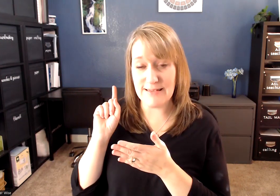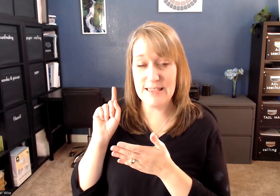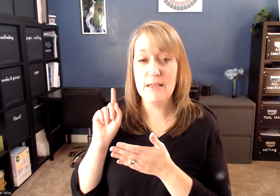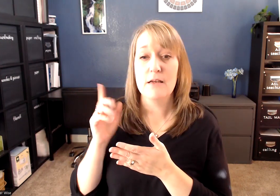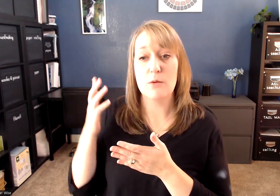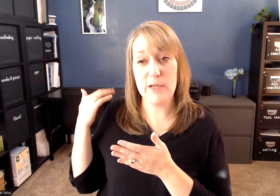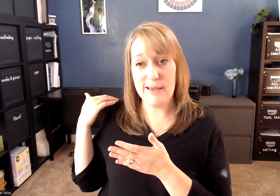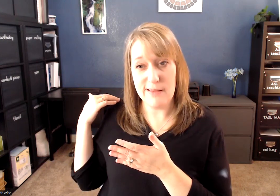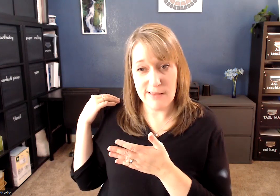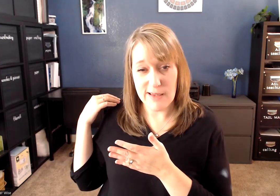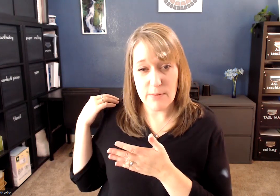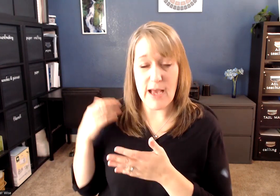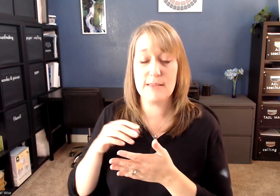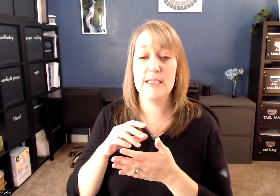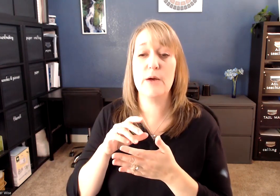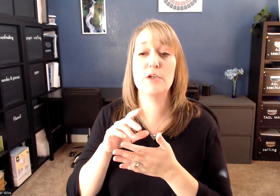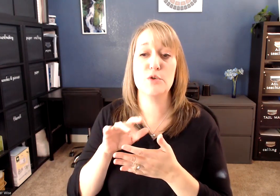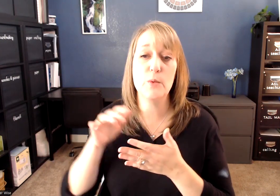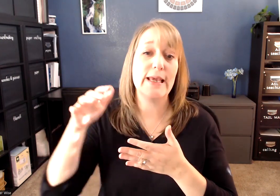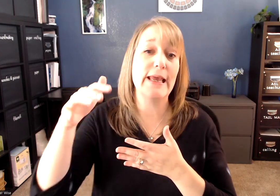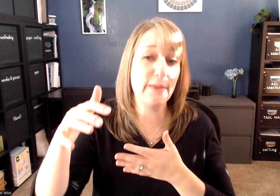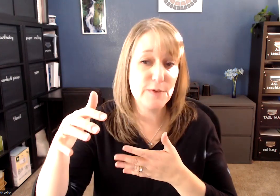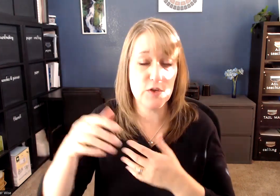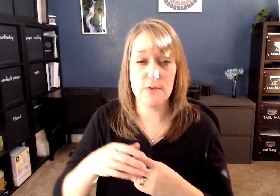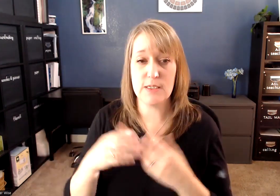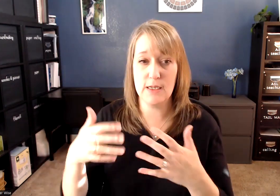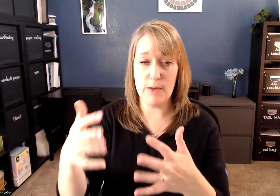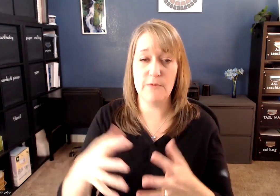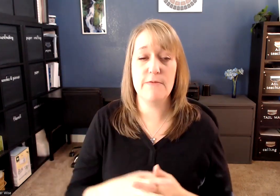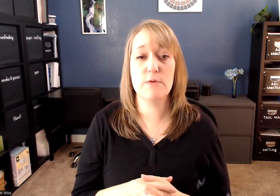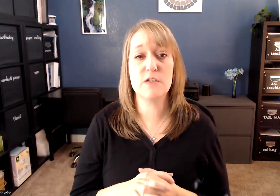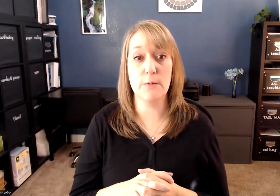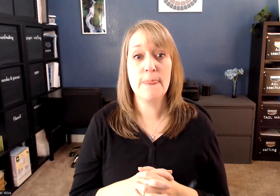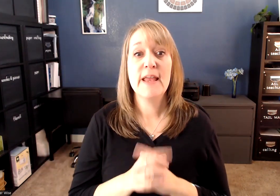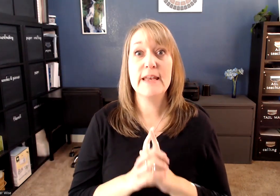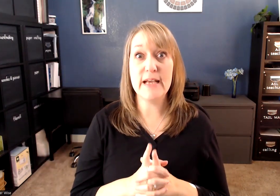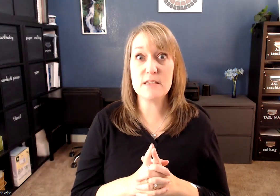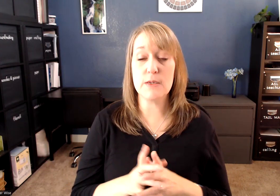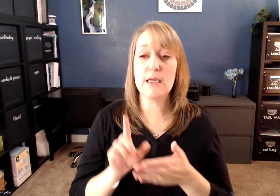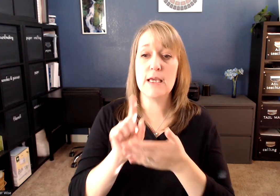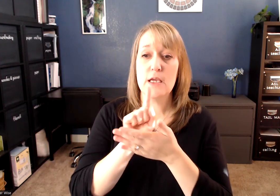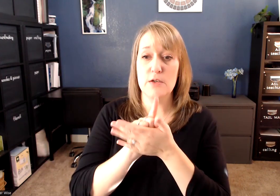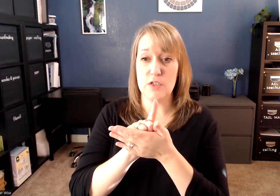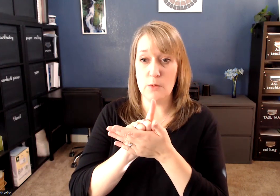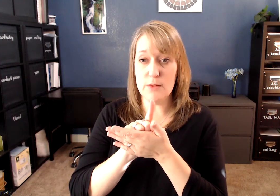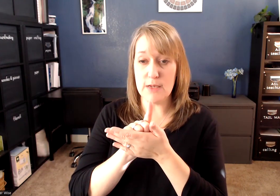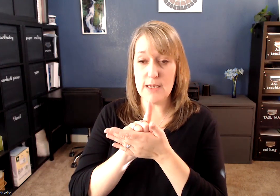past, week in the past. Now we're going to do a week in the future. So it's going to come out in front of you. So next week, you start with